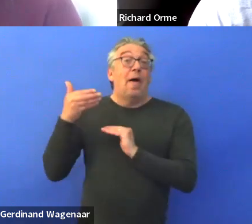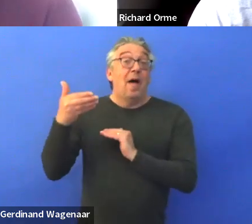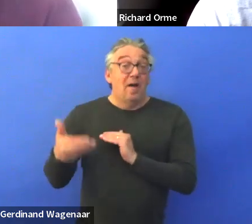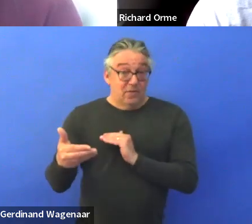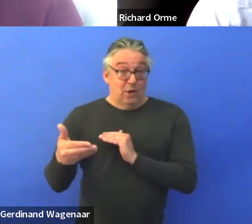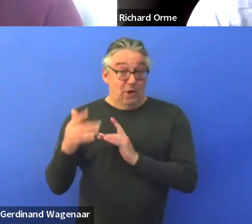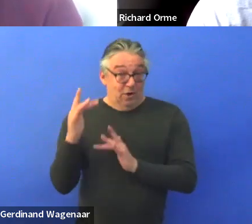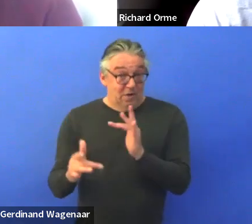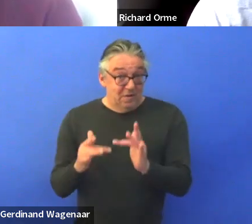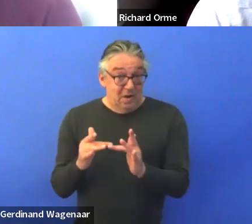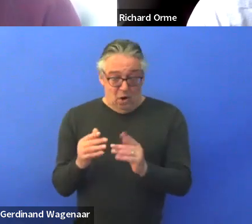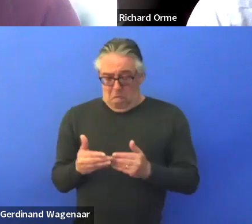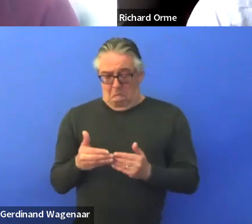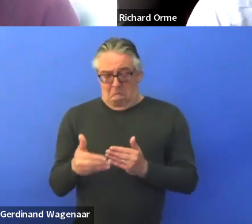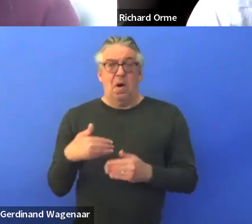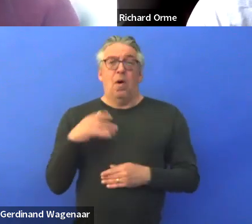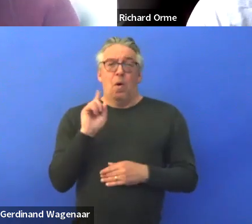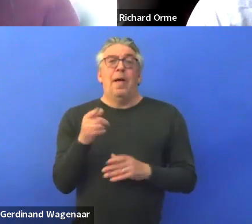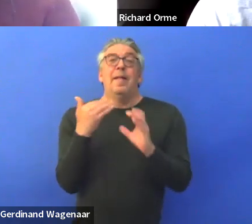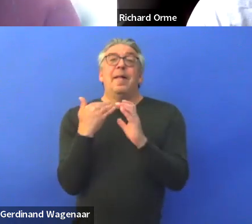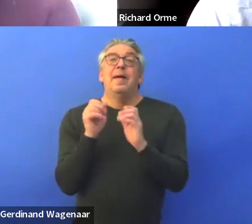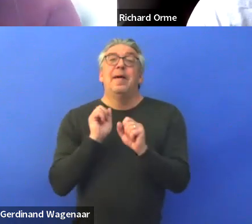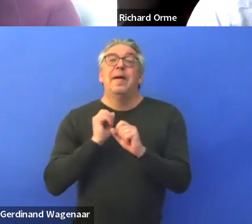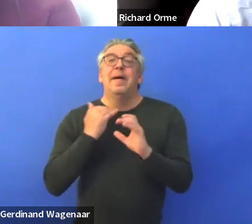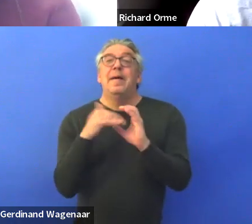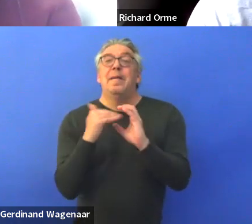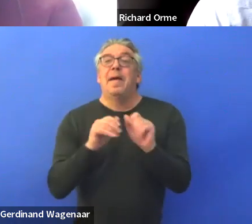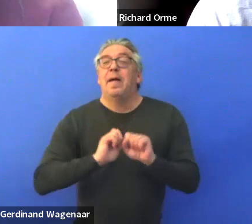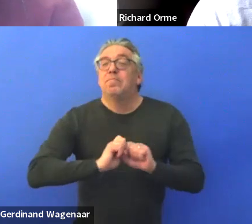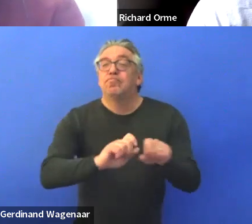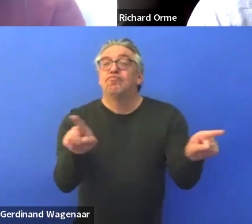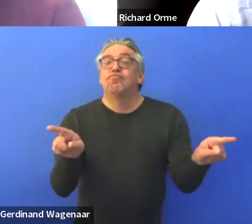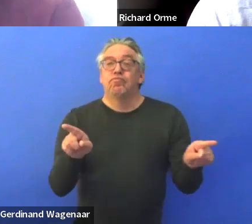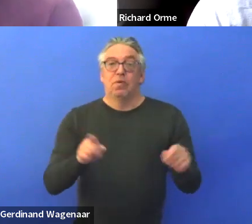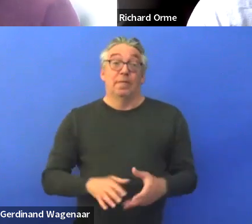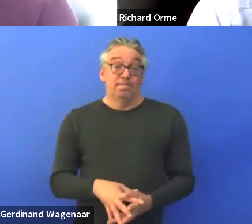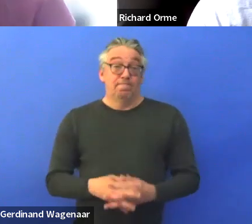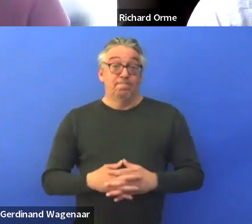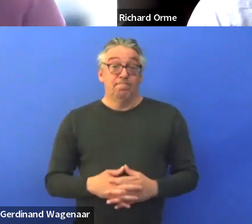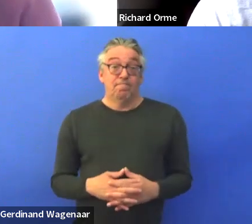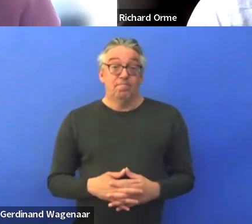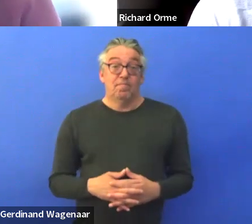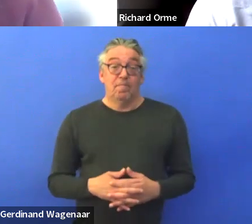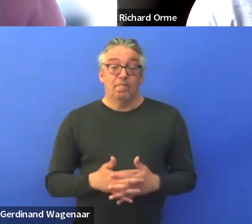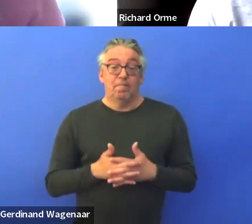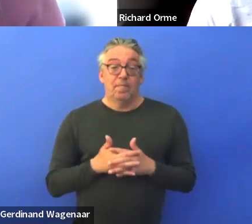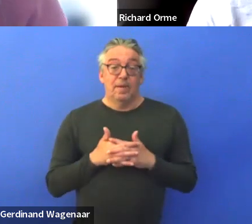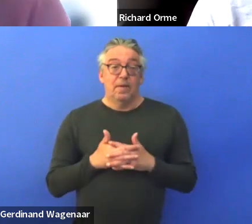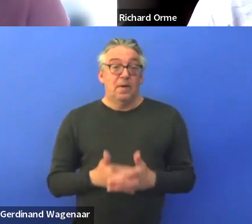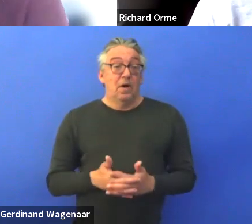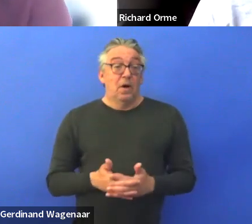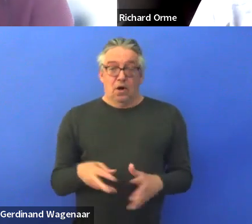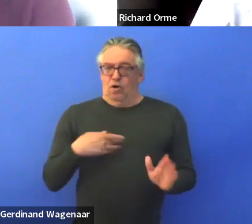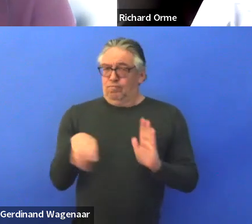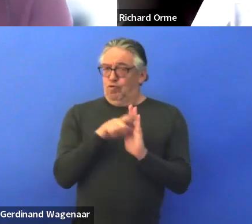in shortly after the end of this training. So these were the